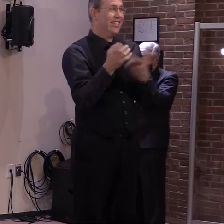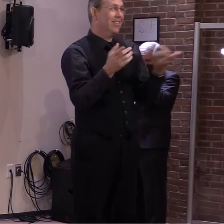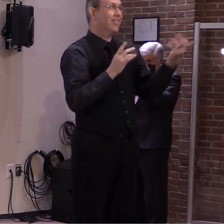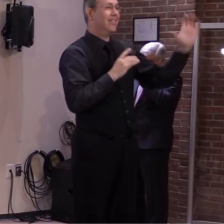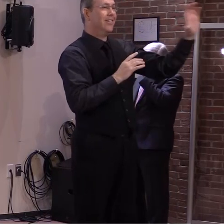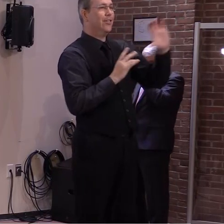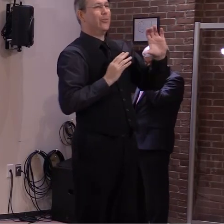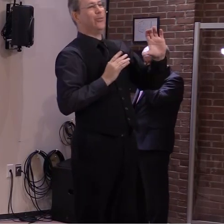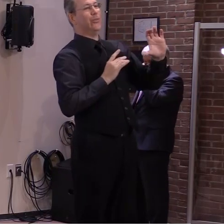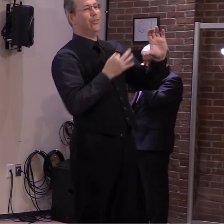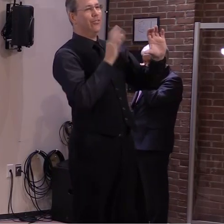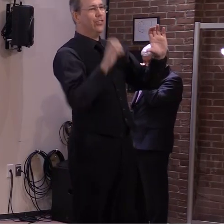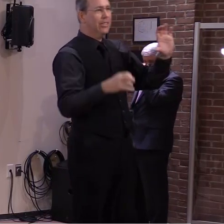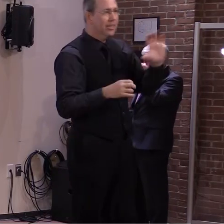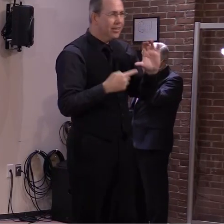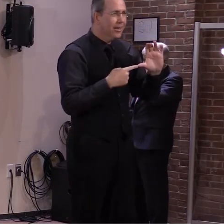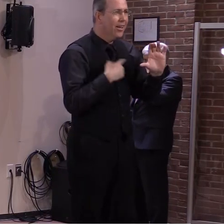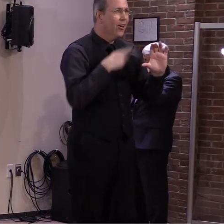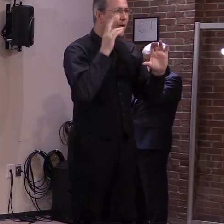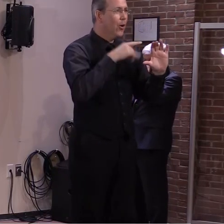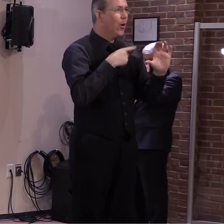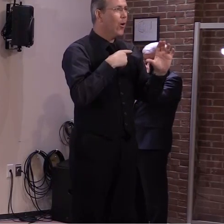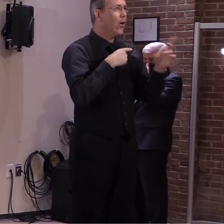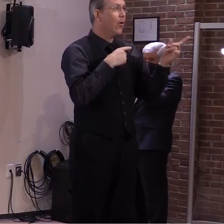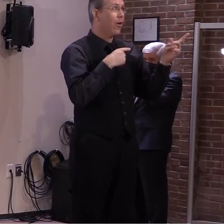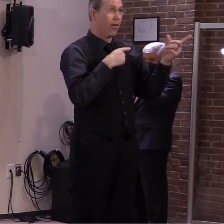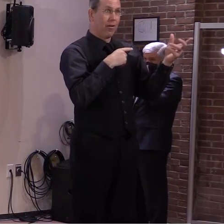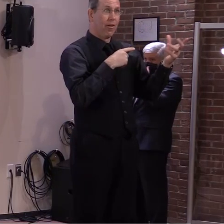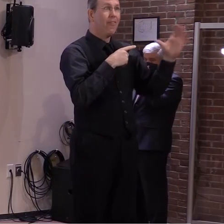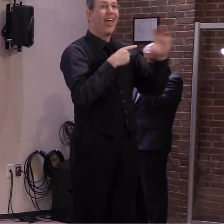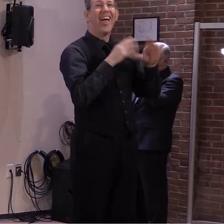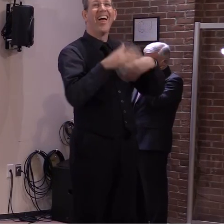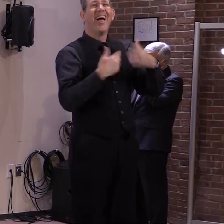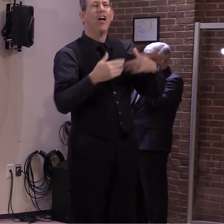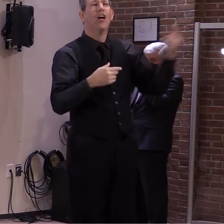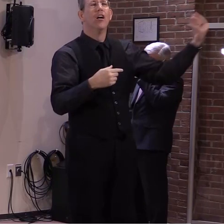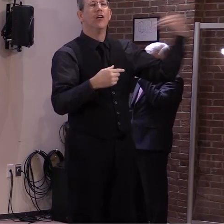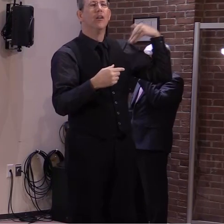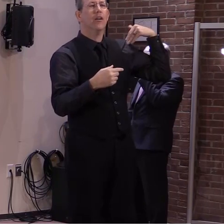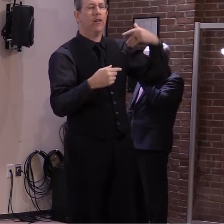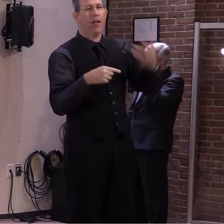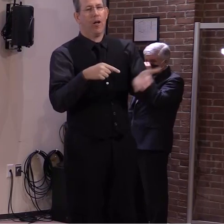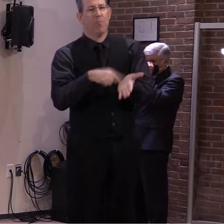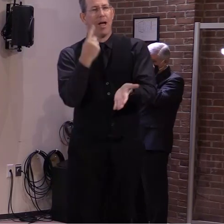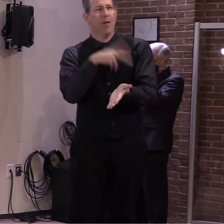bill or an invoice due. I think some of what we've seen,